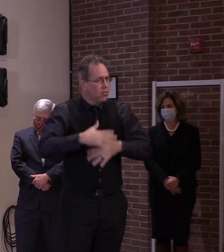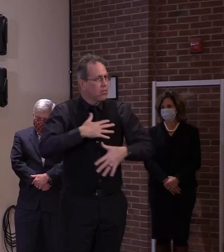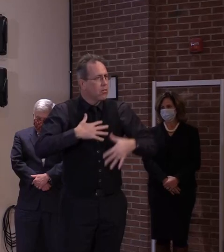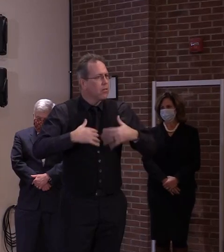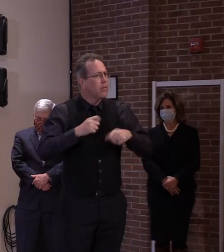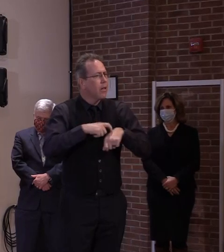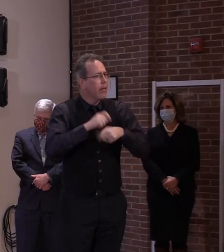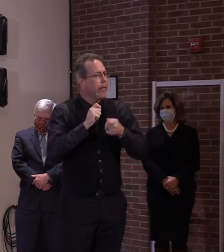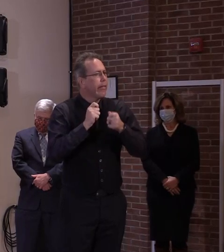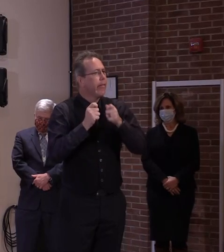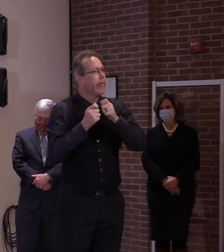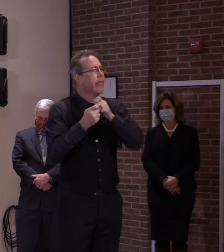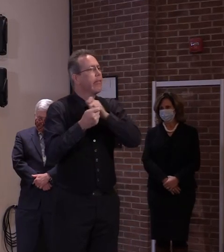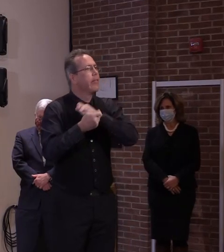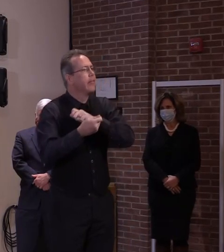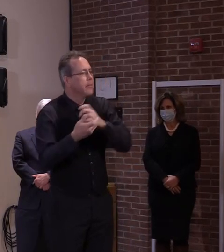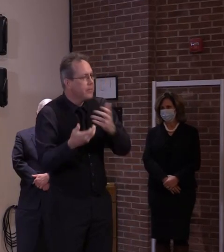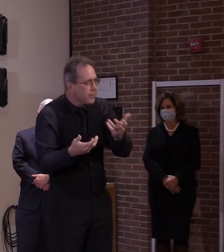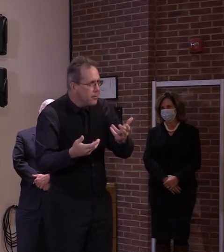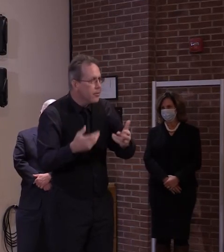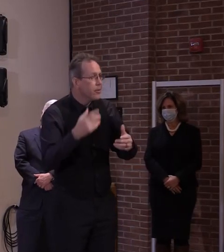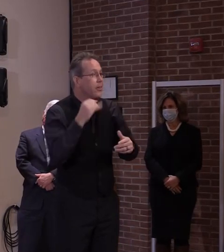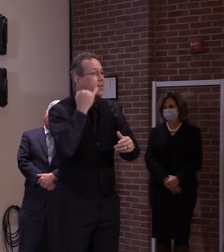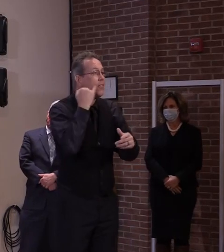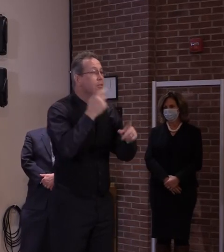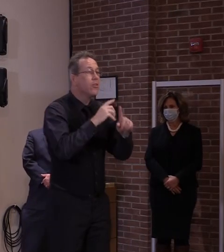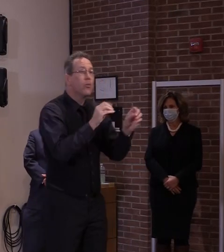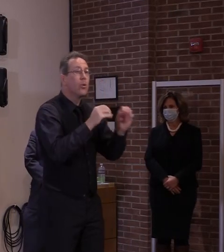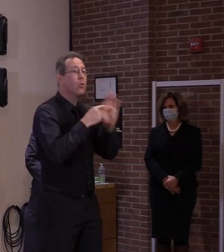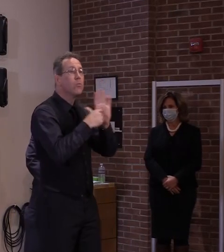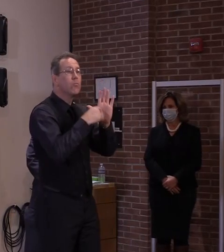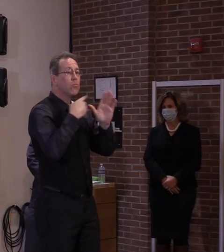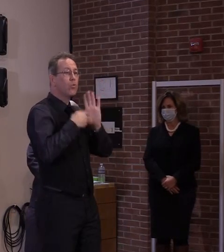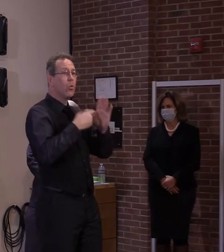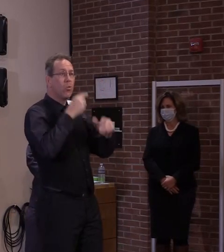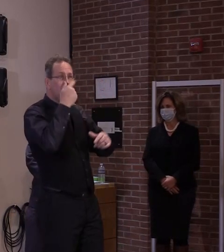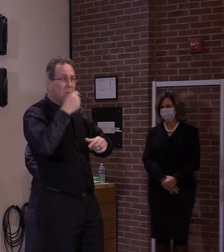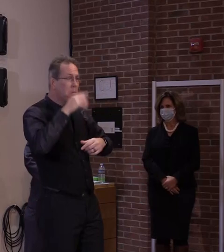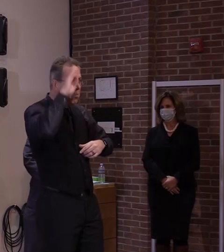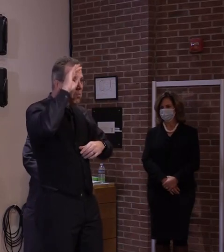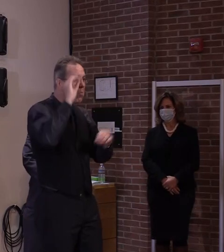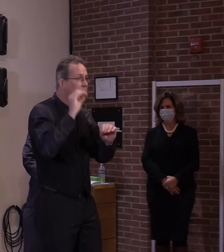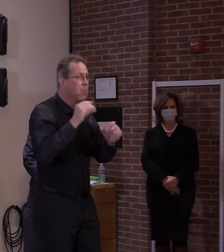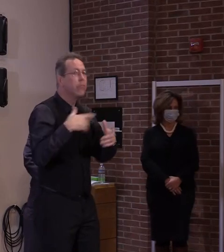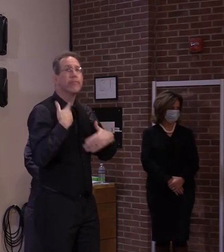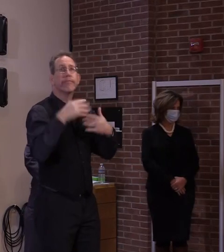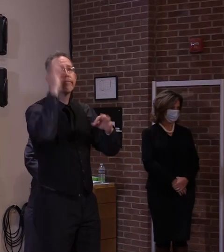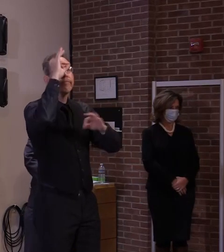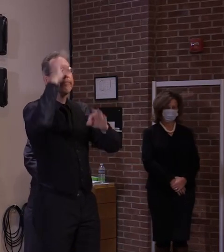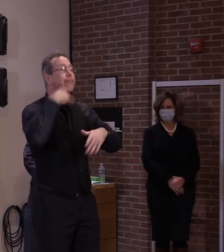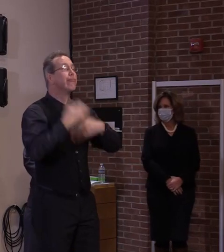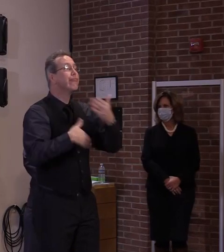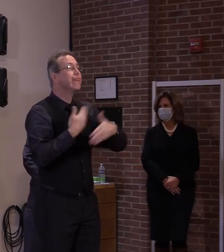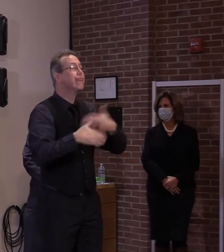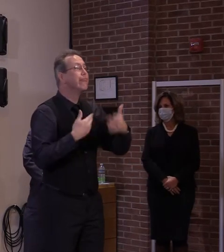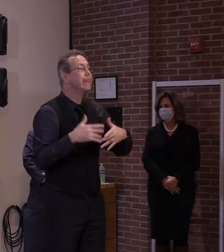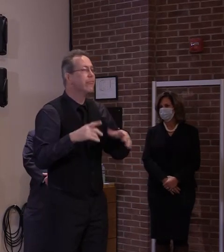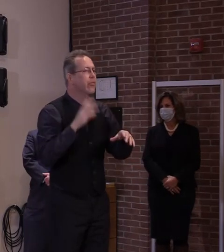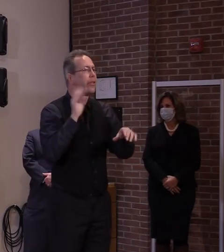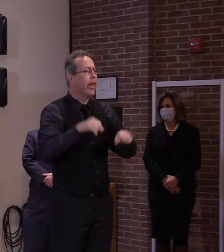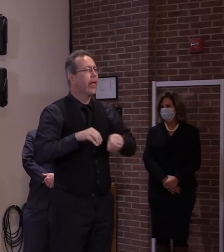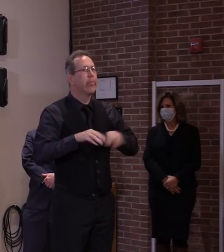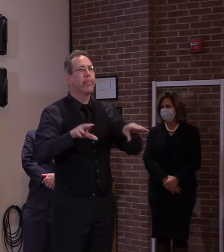they could potentially walk around asymptomatic as well and be able to transmit the